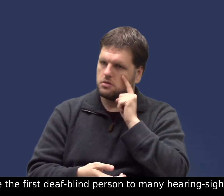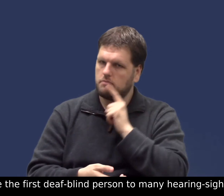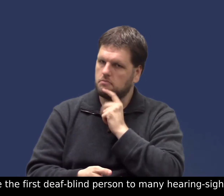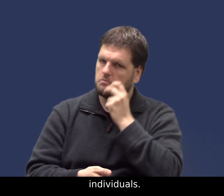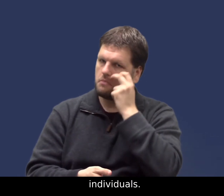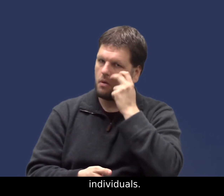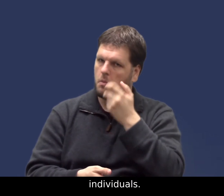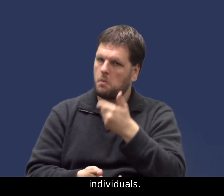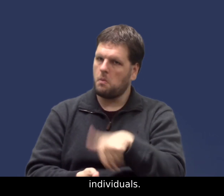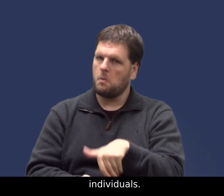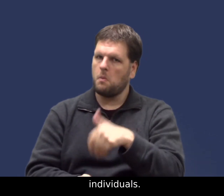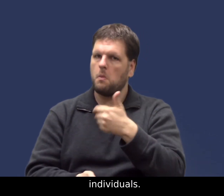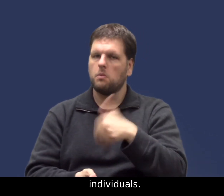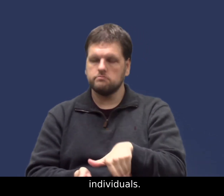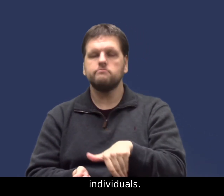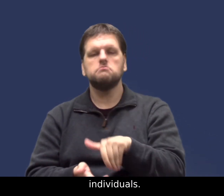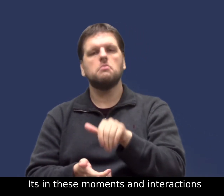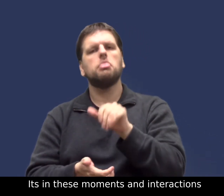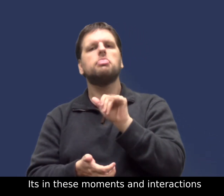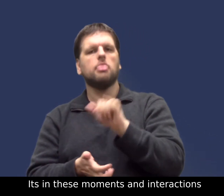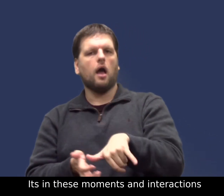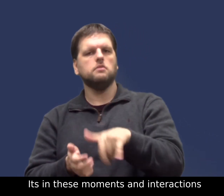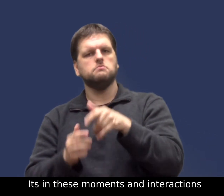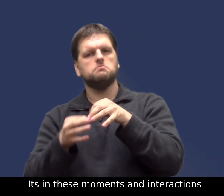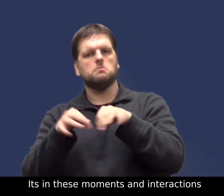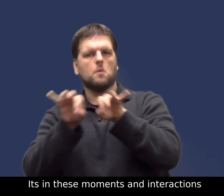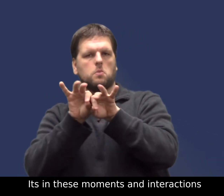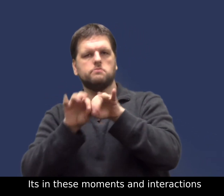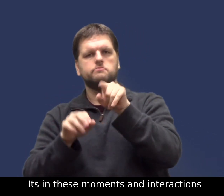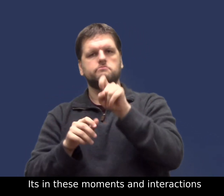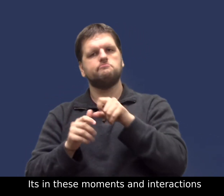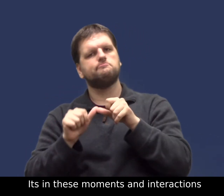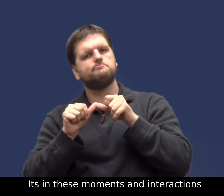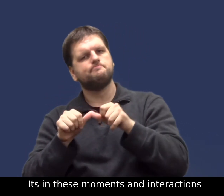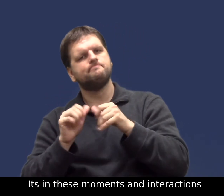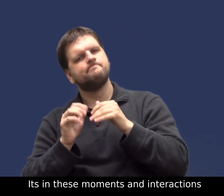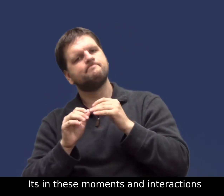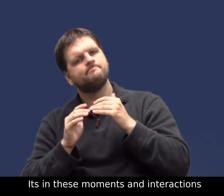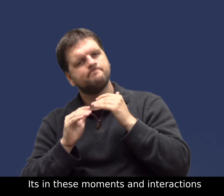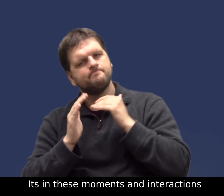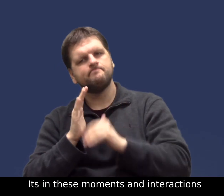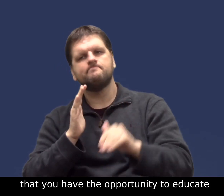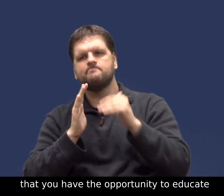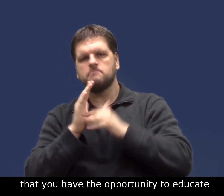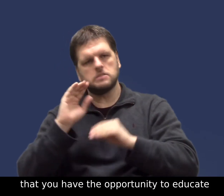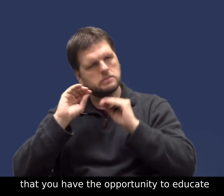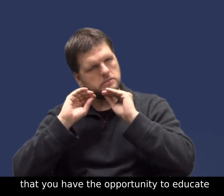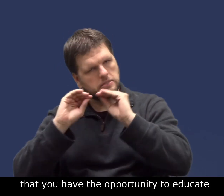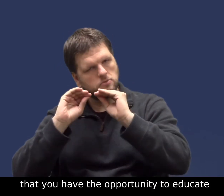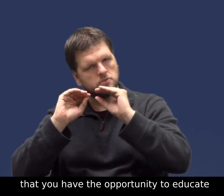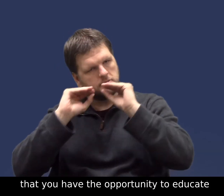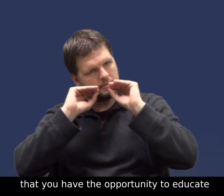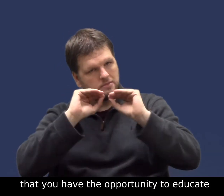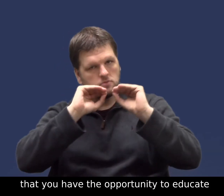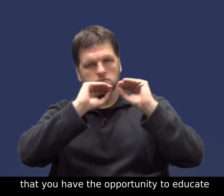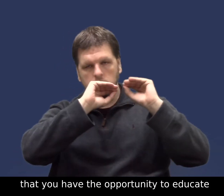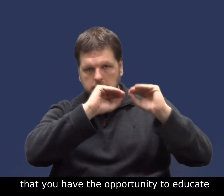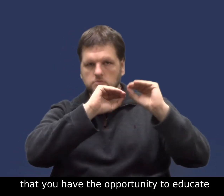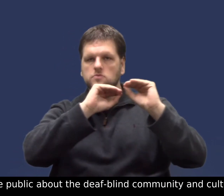hearing-sighted individuals. It's in these moments and interactions that you have the opportunity to educate the